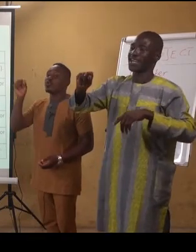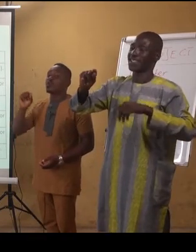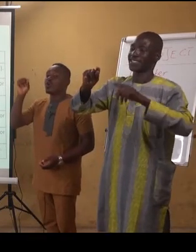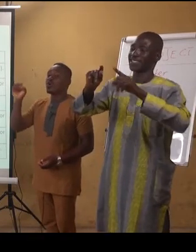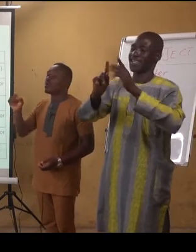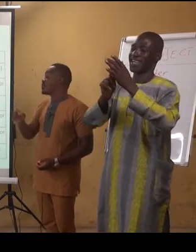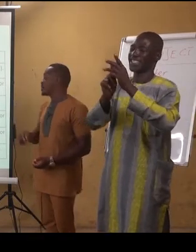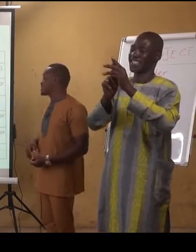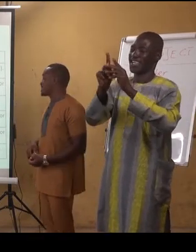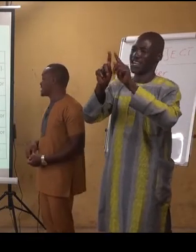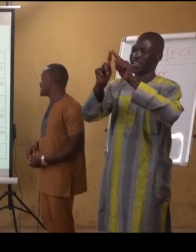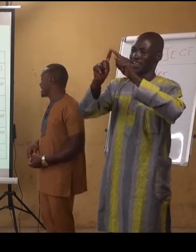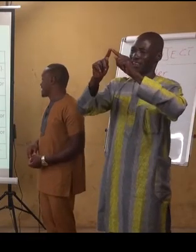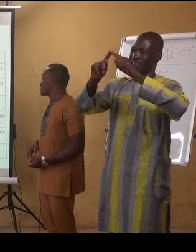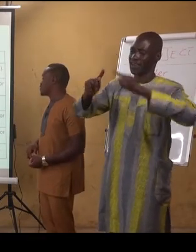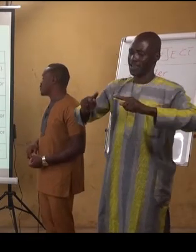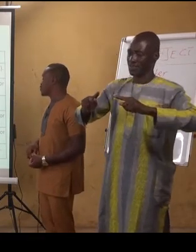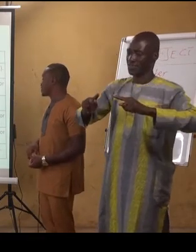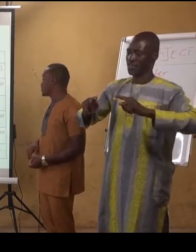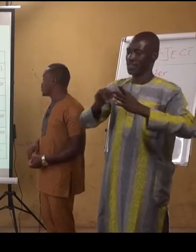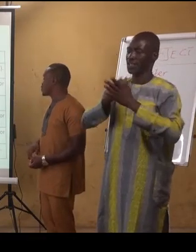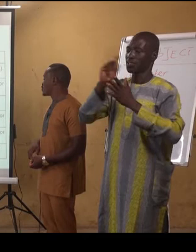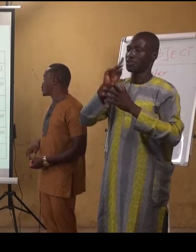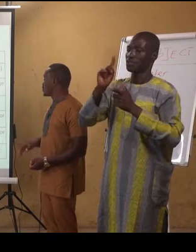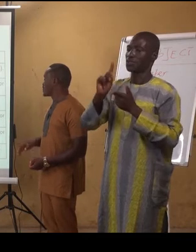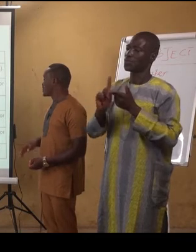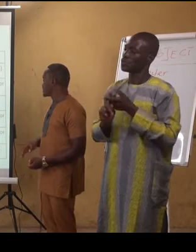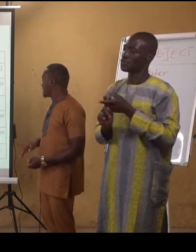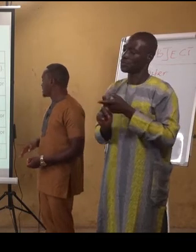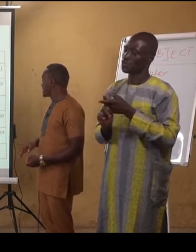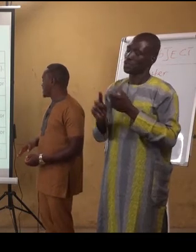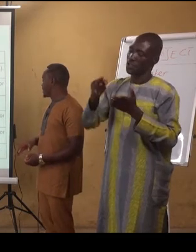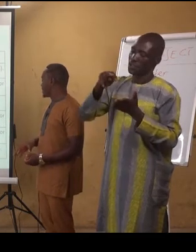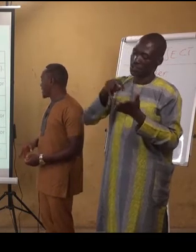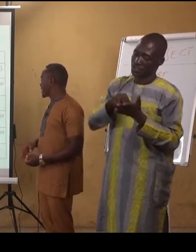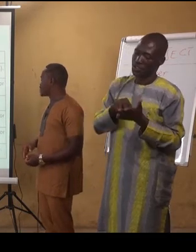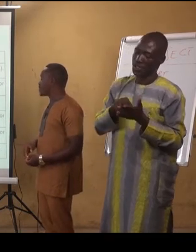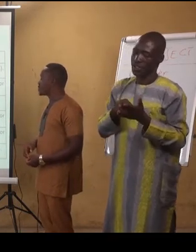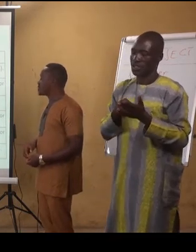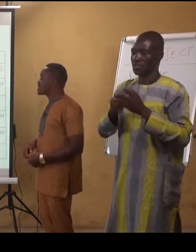arrow upside. Is used to what? Also to represent